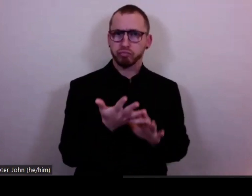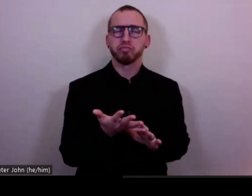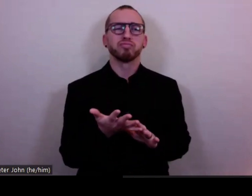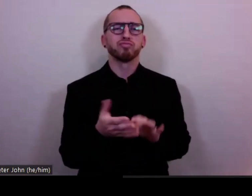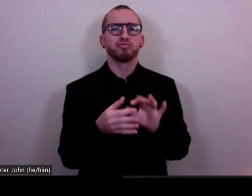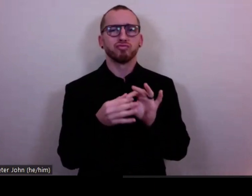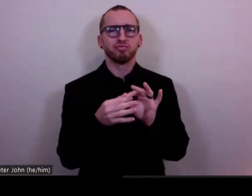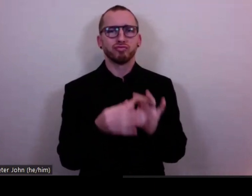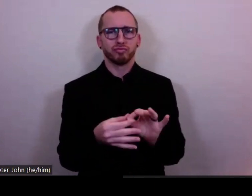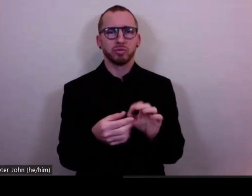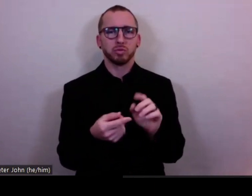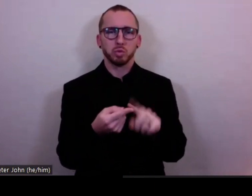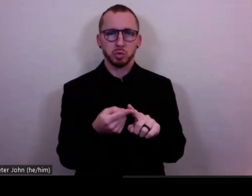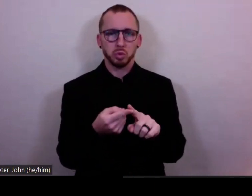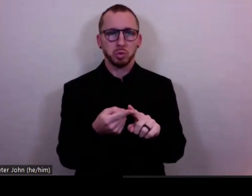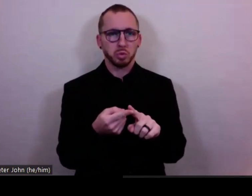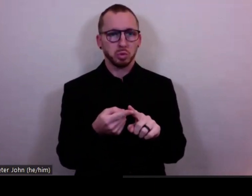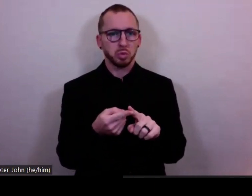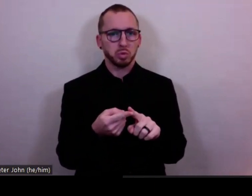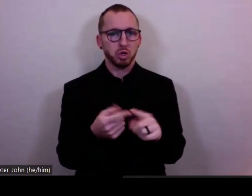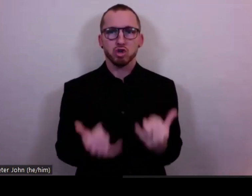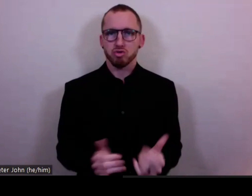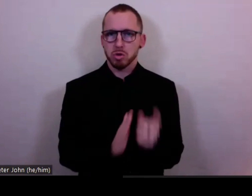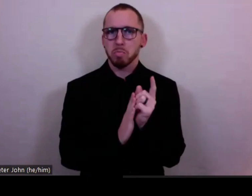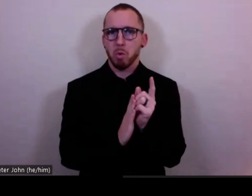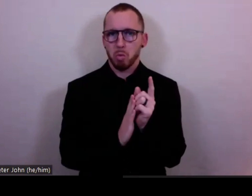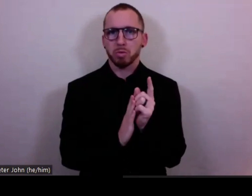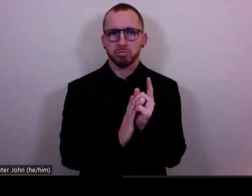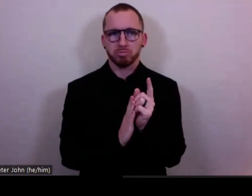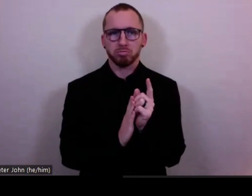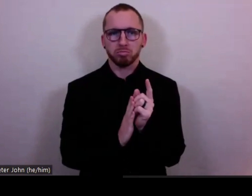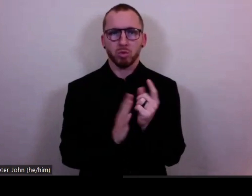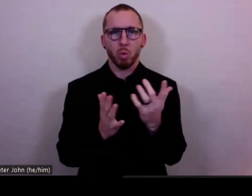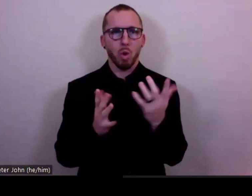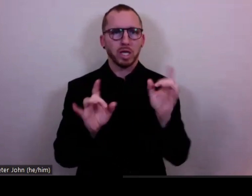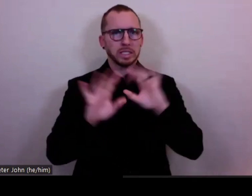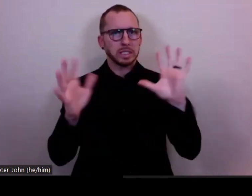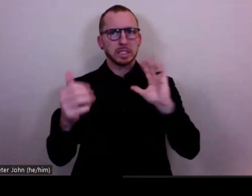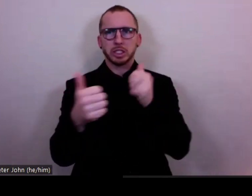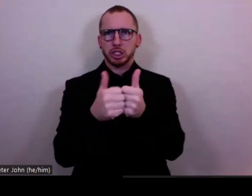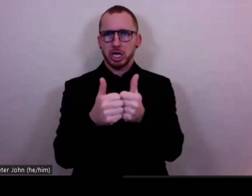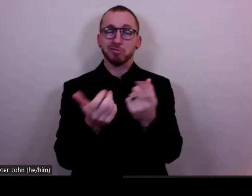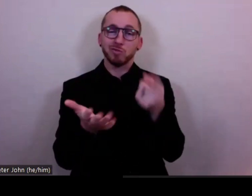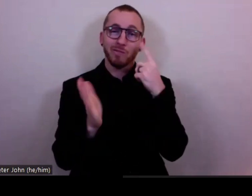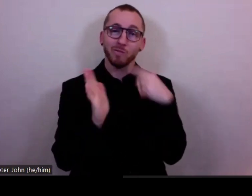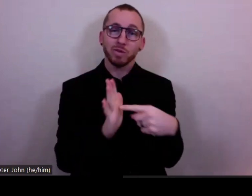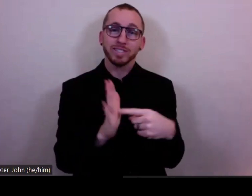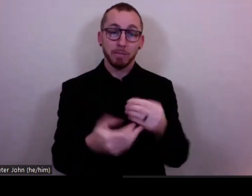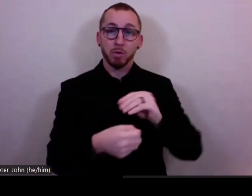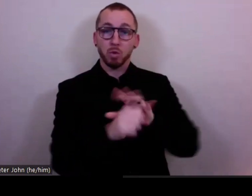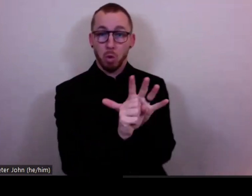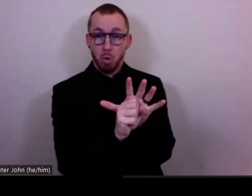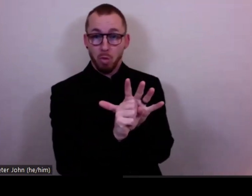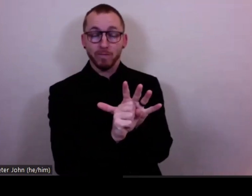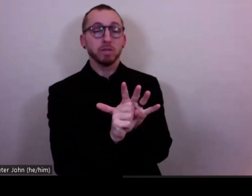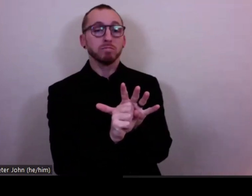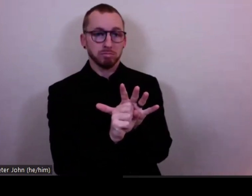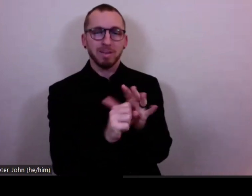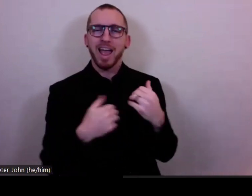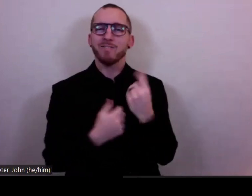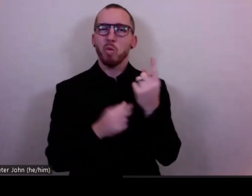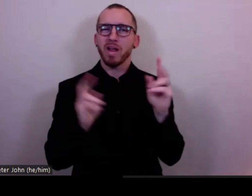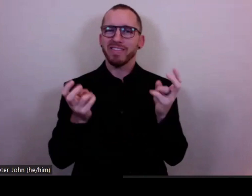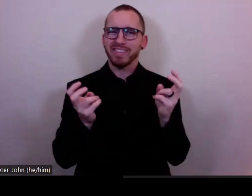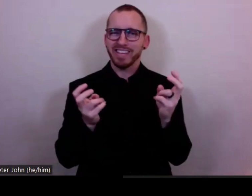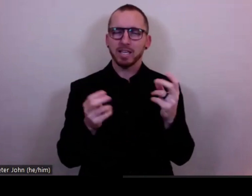really relevant to the moment that we're working in. So, you know, for example, during COVID, that hope rising, that mindfulness